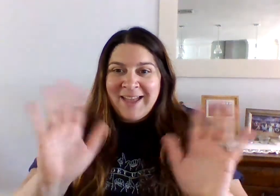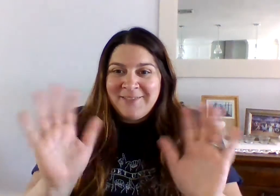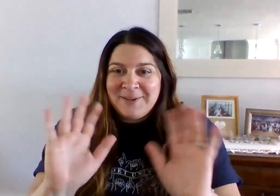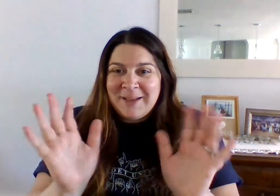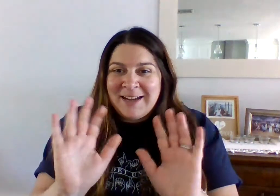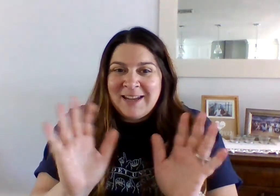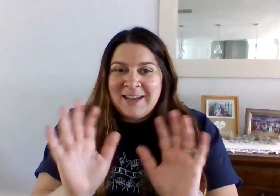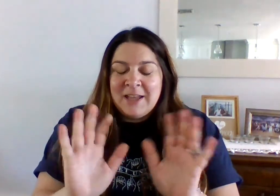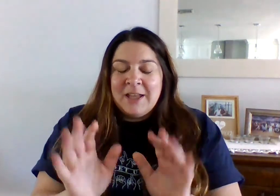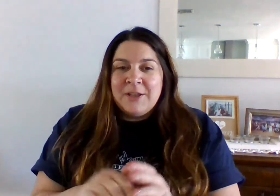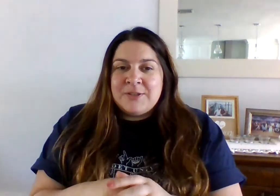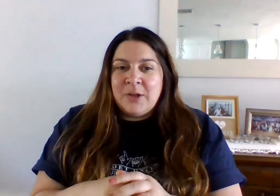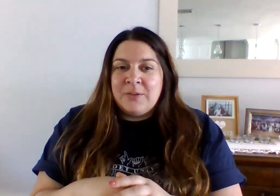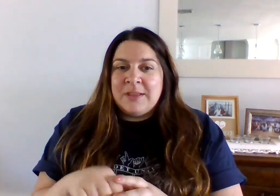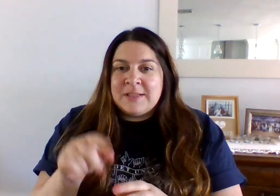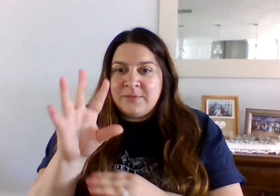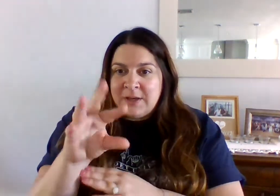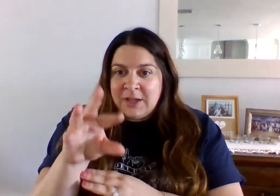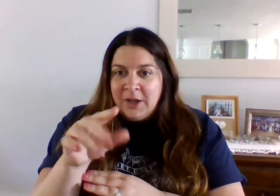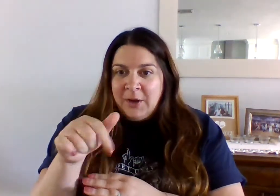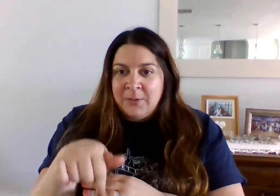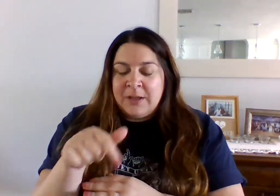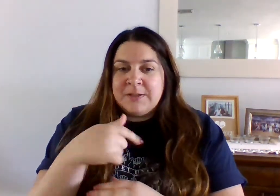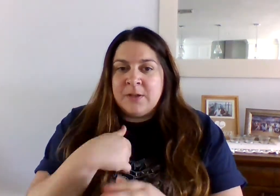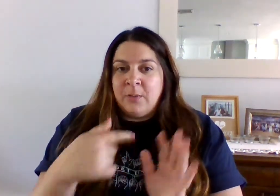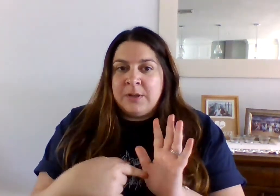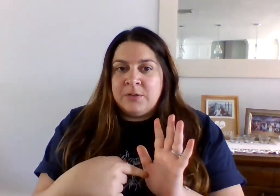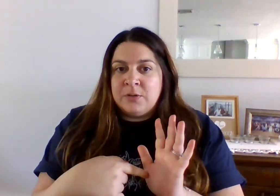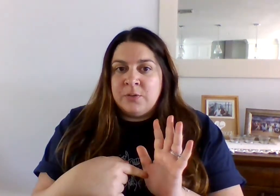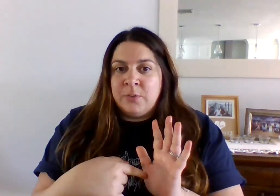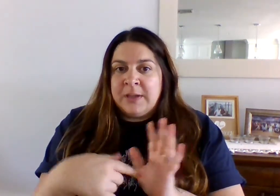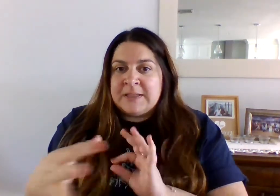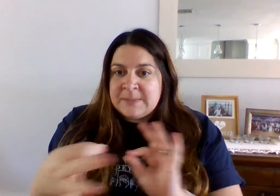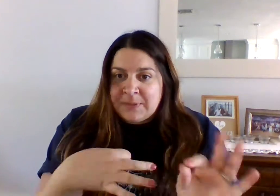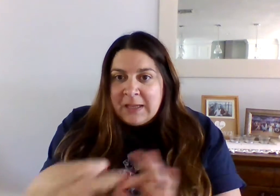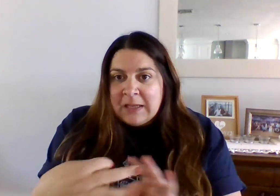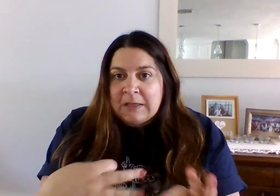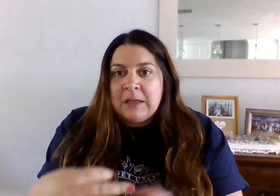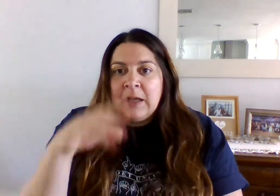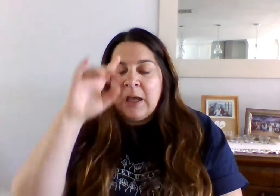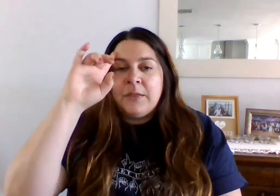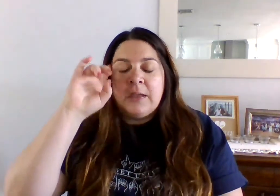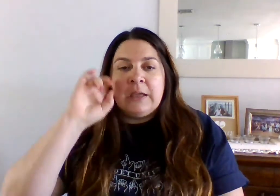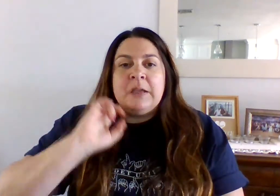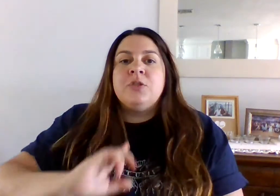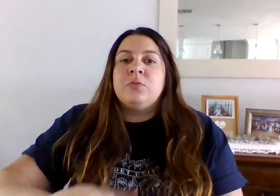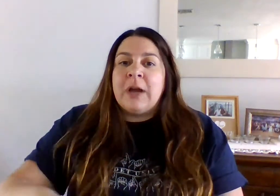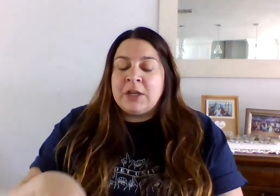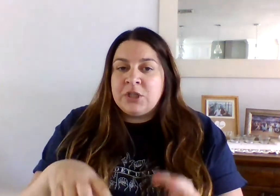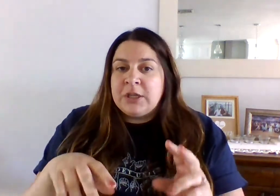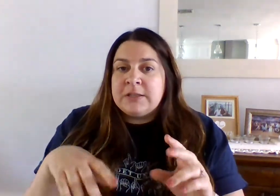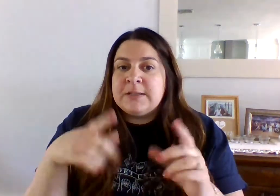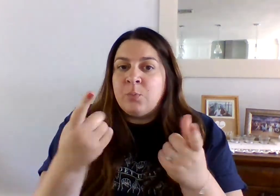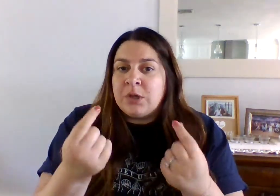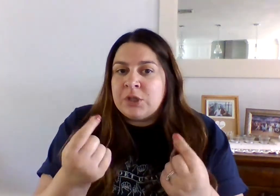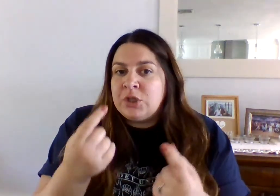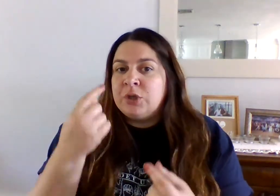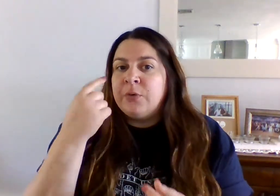Hi everybody. So this video is going to explain the directions and what to do